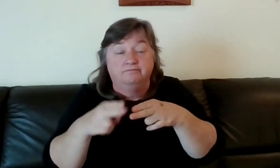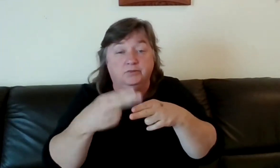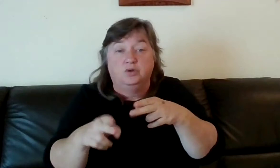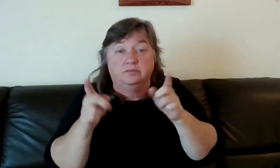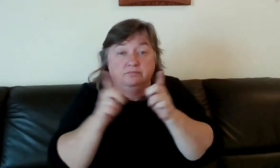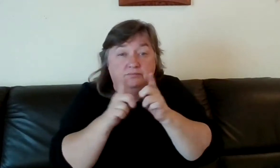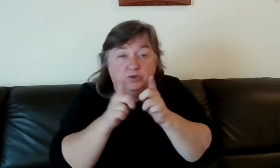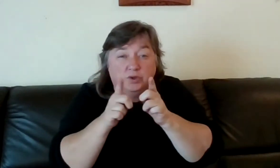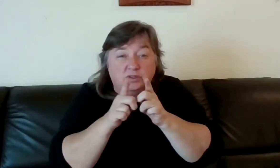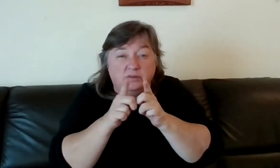short, short,